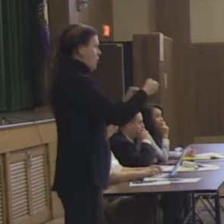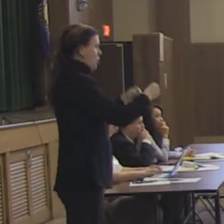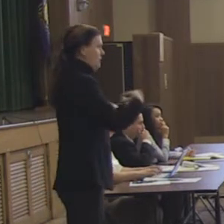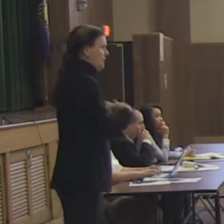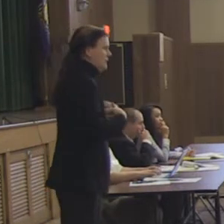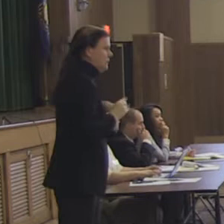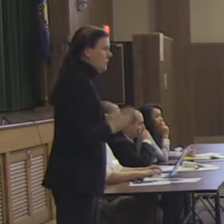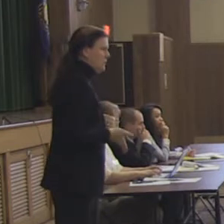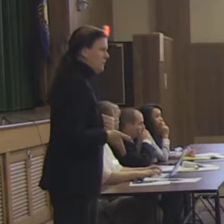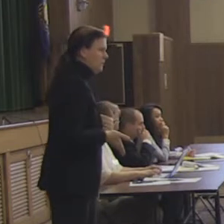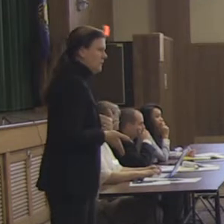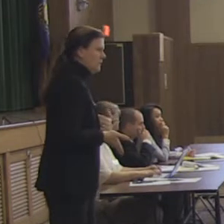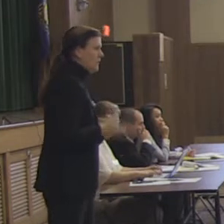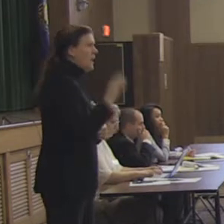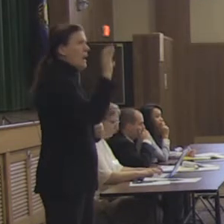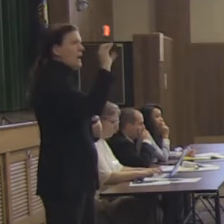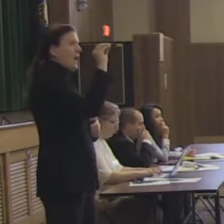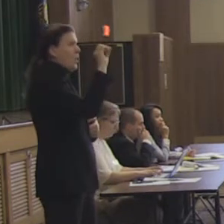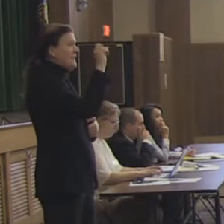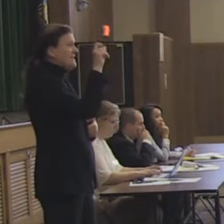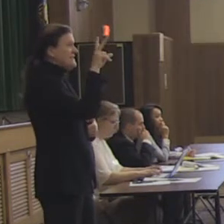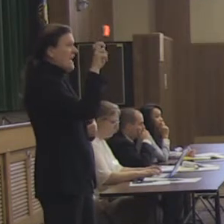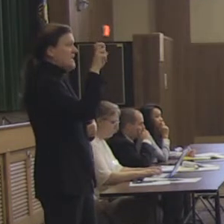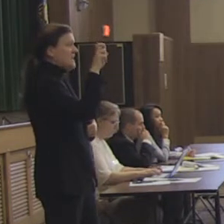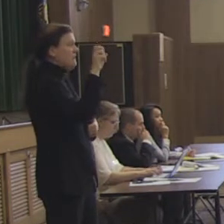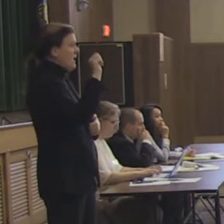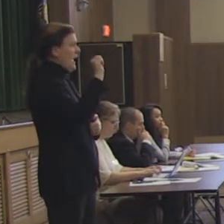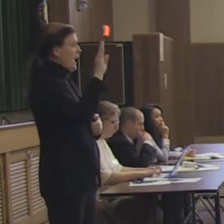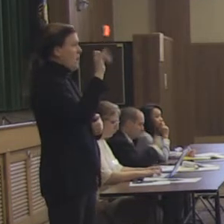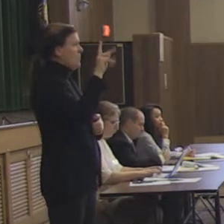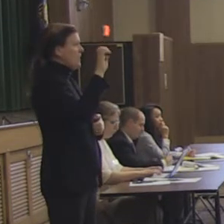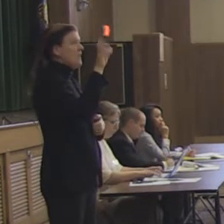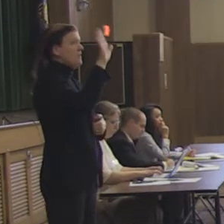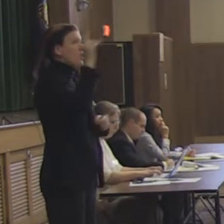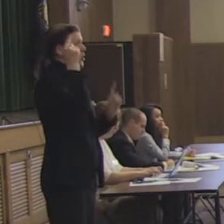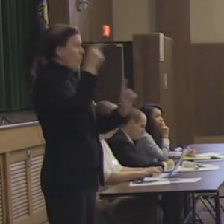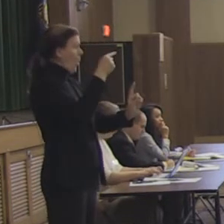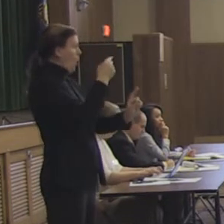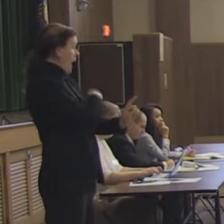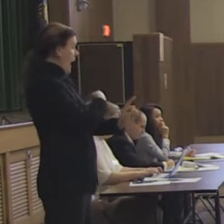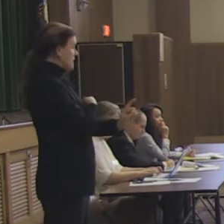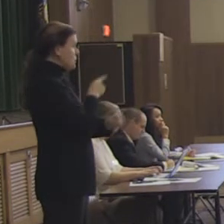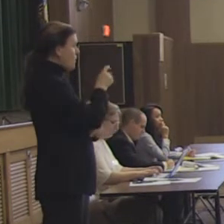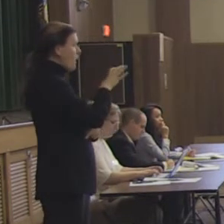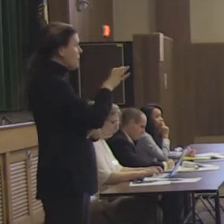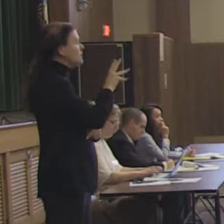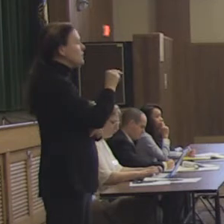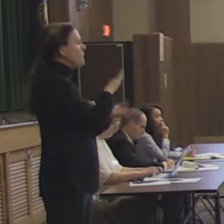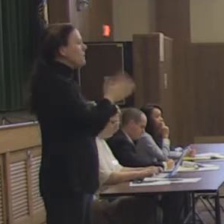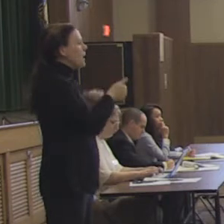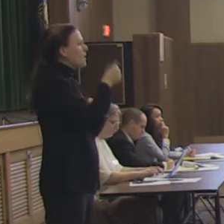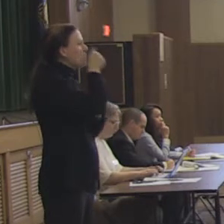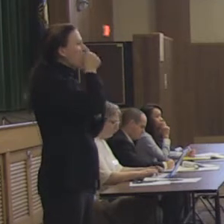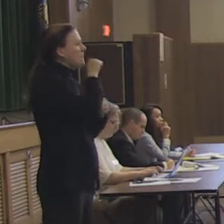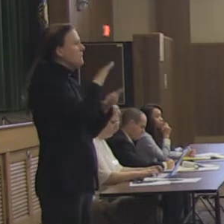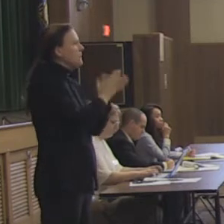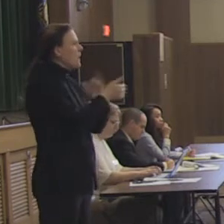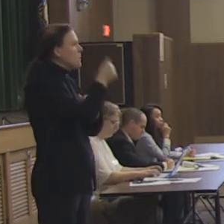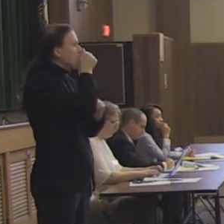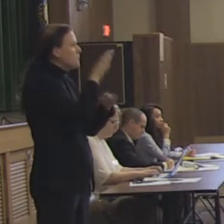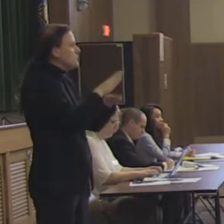The county executive and Hector Colon are bent on privatization of services as a cost-saving